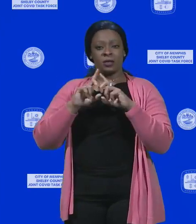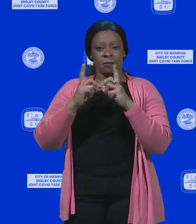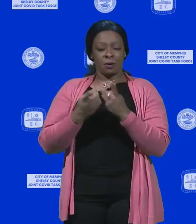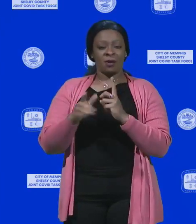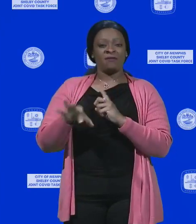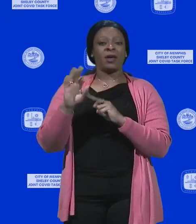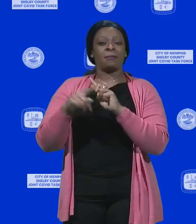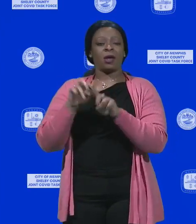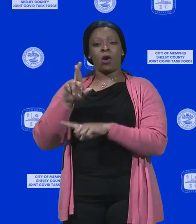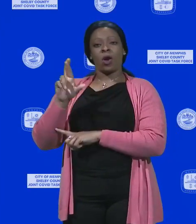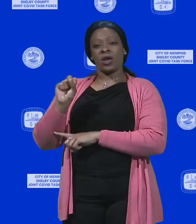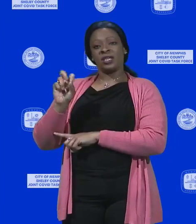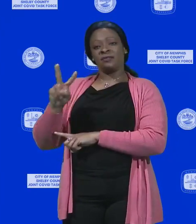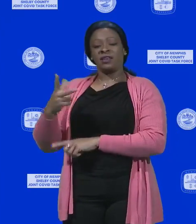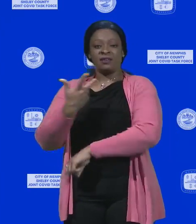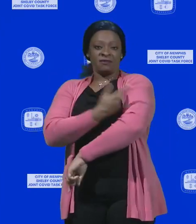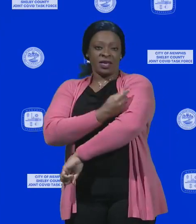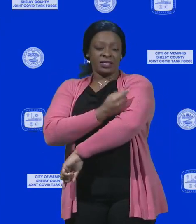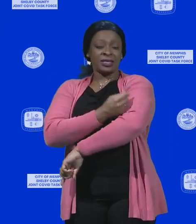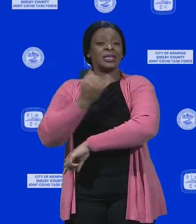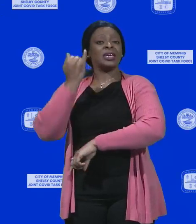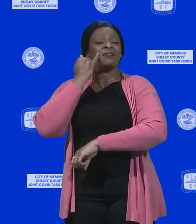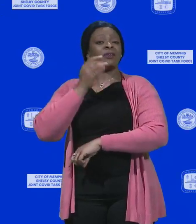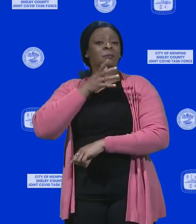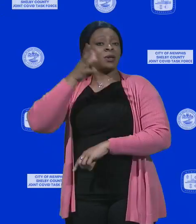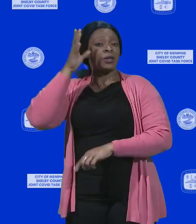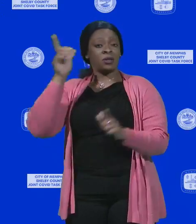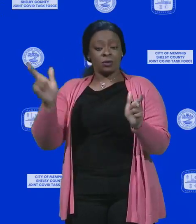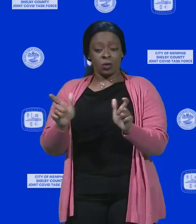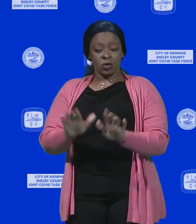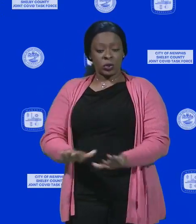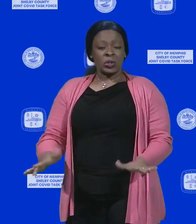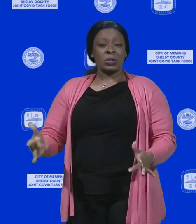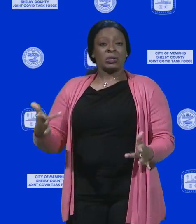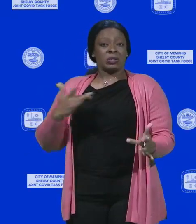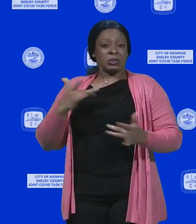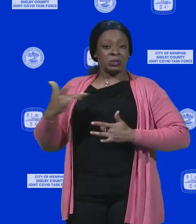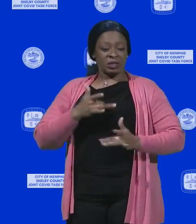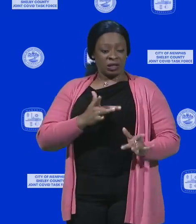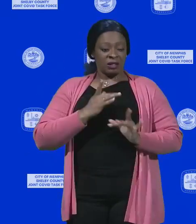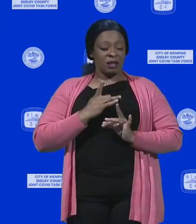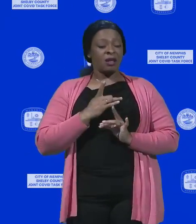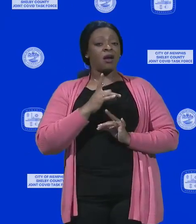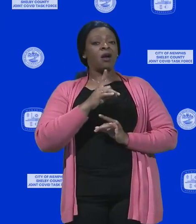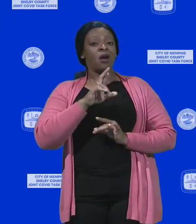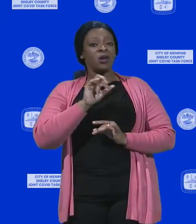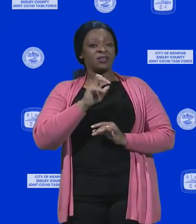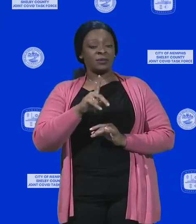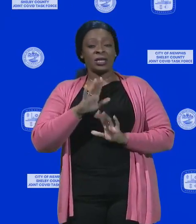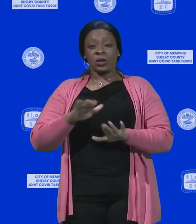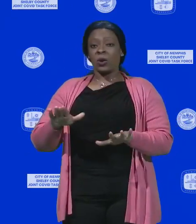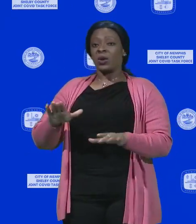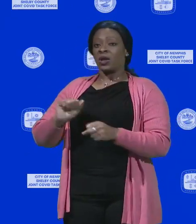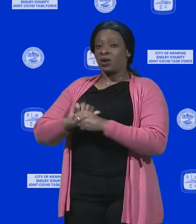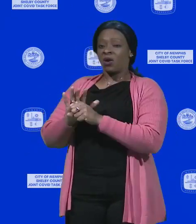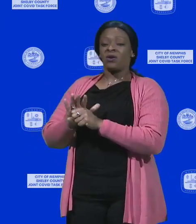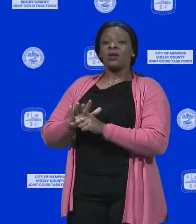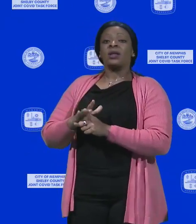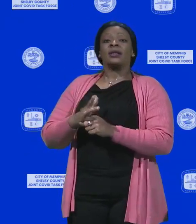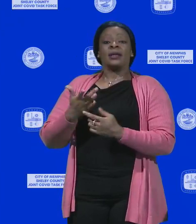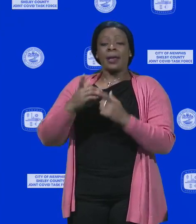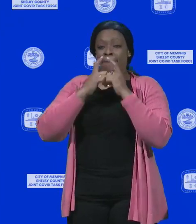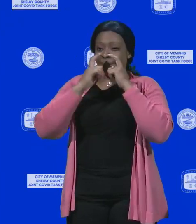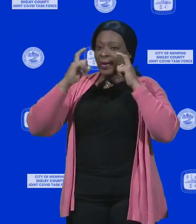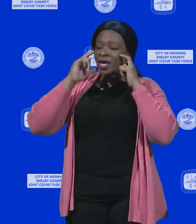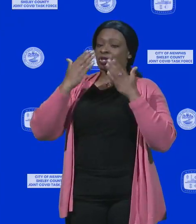out about the RSV vaccine. But if you're a parent of small children, you're worried about RSV and COVID because your child's too young to be vaccinated, then a mask